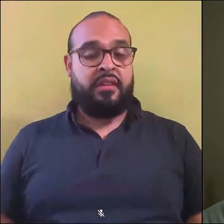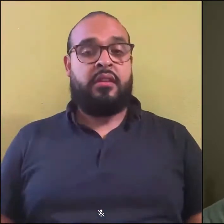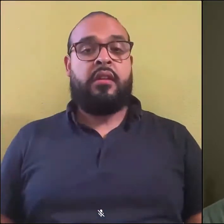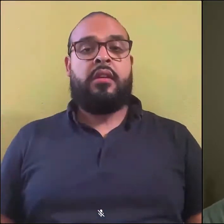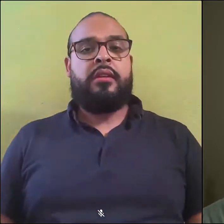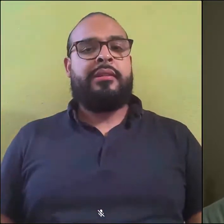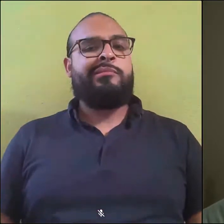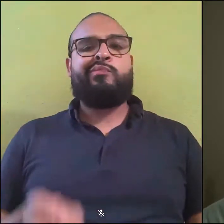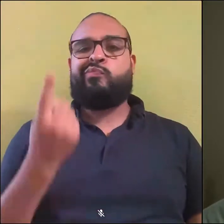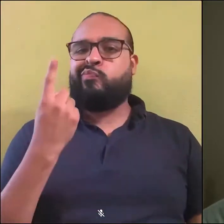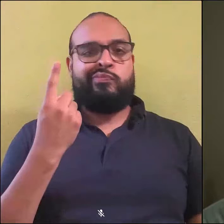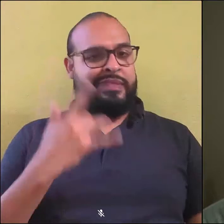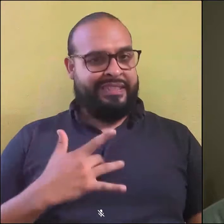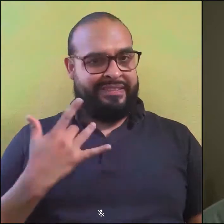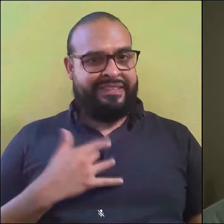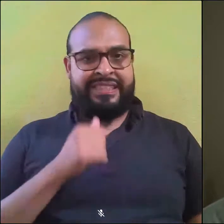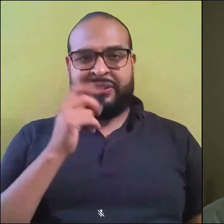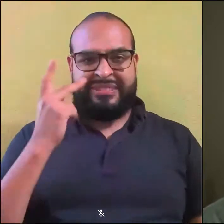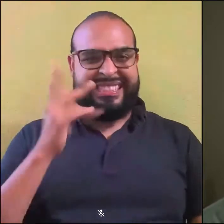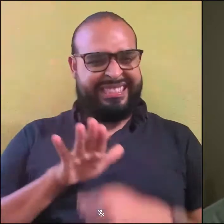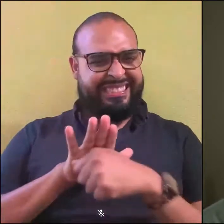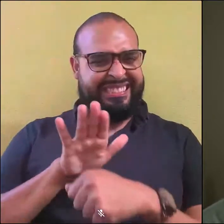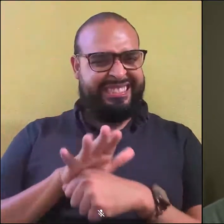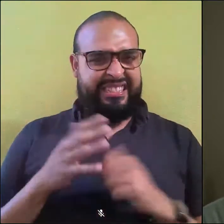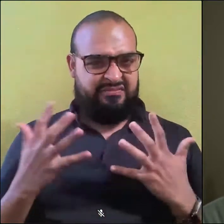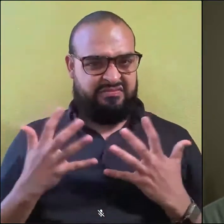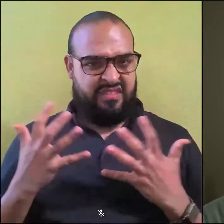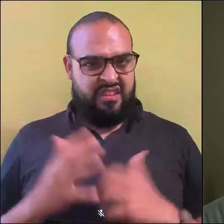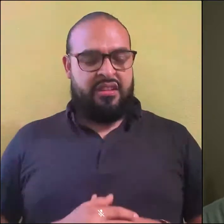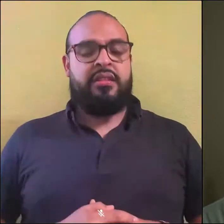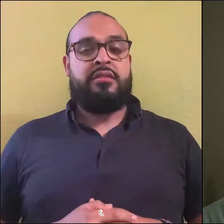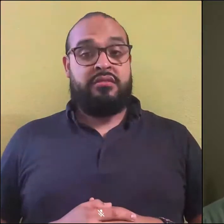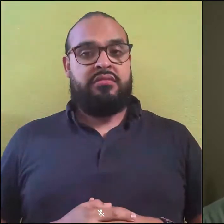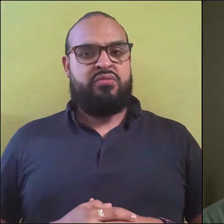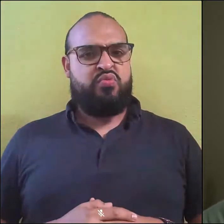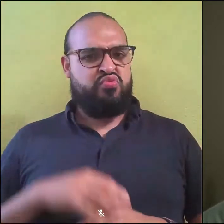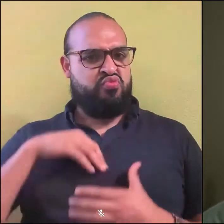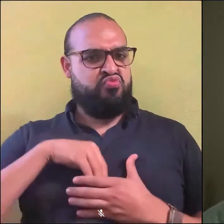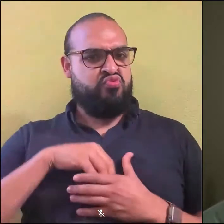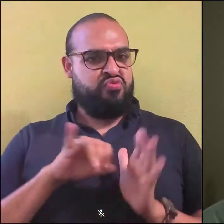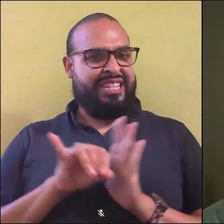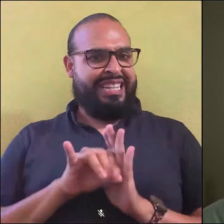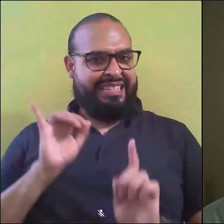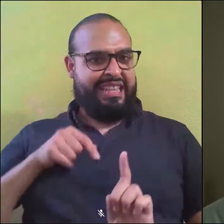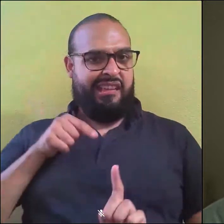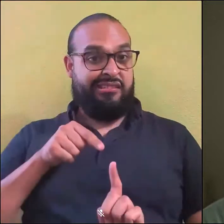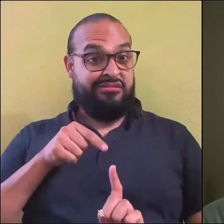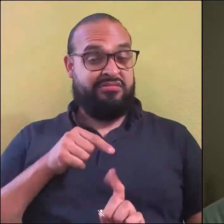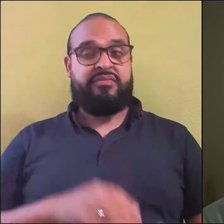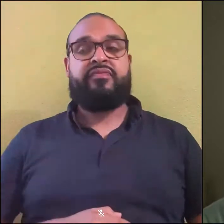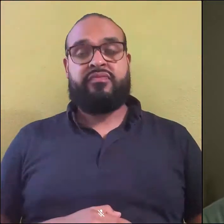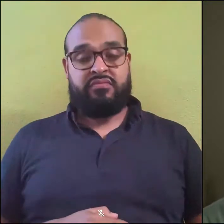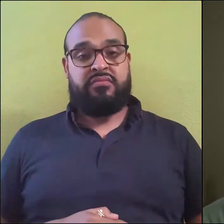people thinking about, talking about, is how much of our own identity, our sense of self, is driven